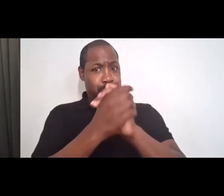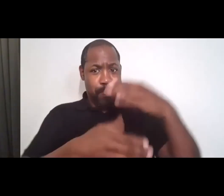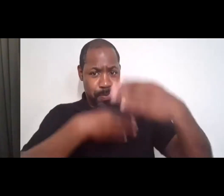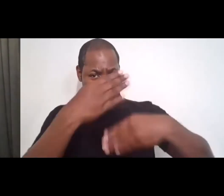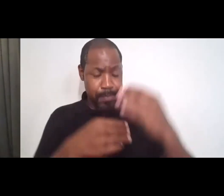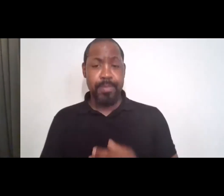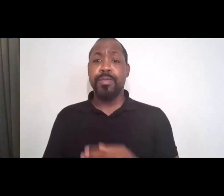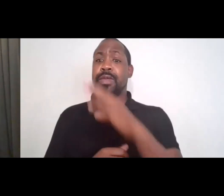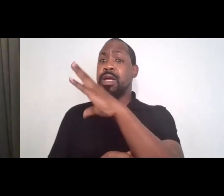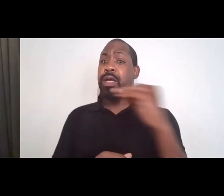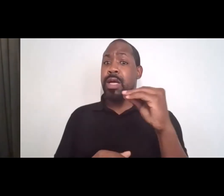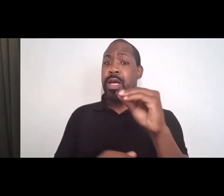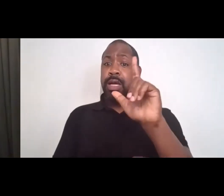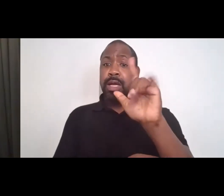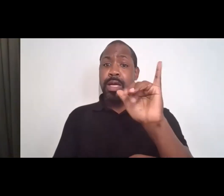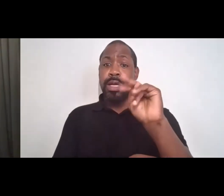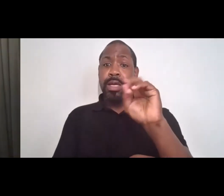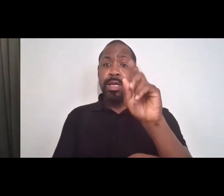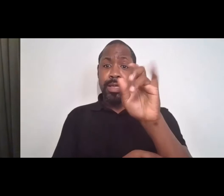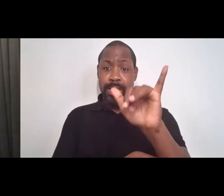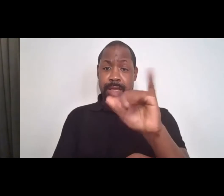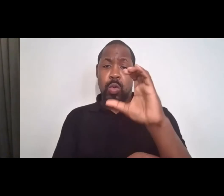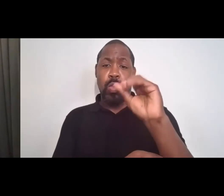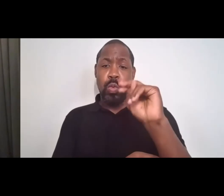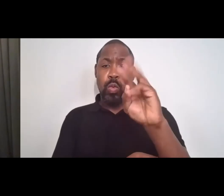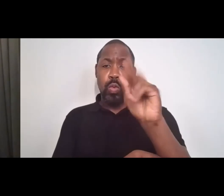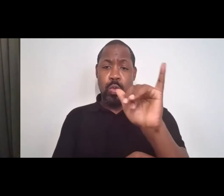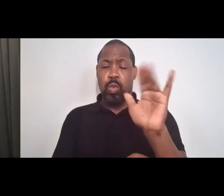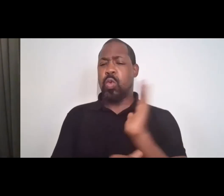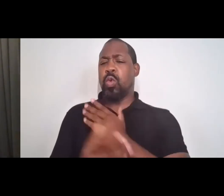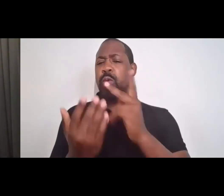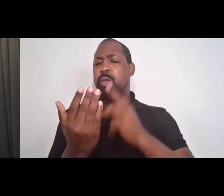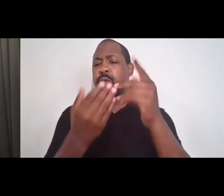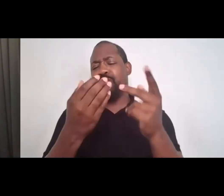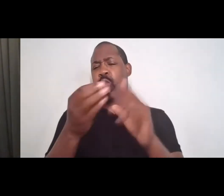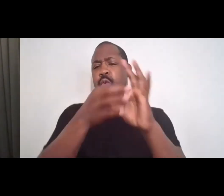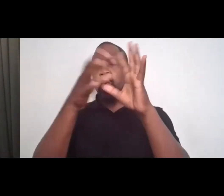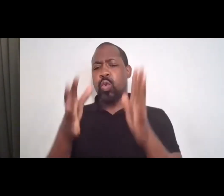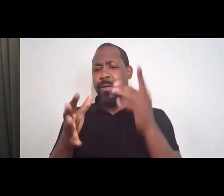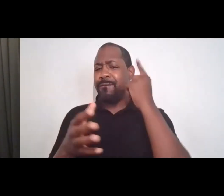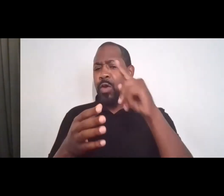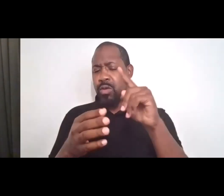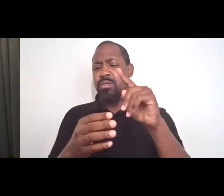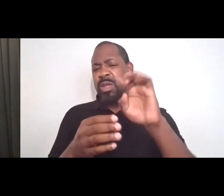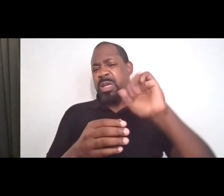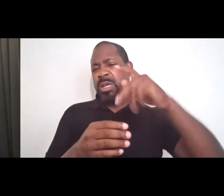that's great. Congratulations, Bethany. And the other thing is for Lindsay Conway, she had been our program